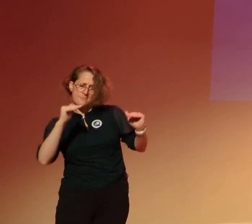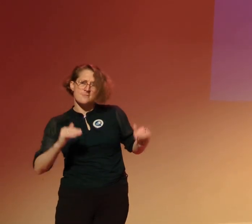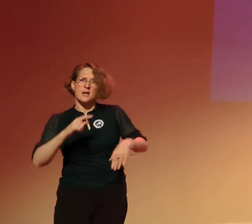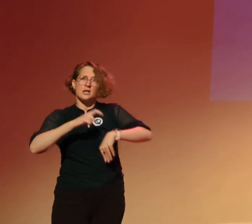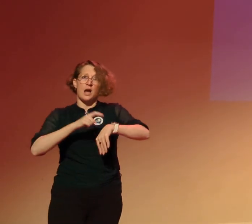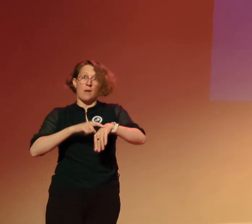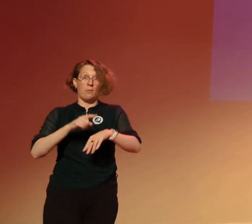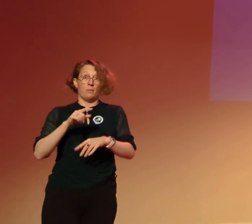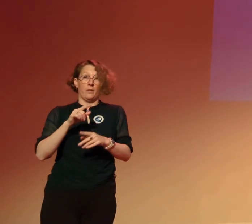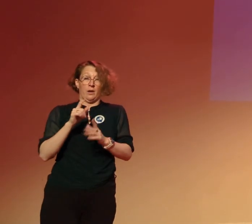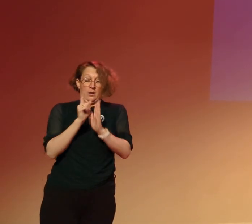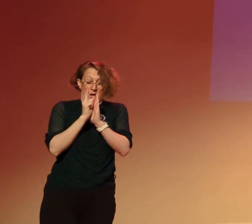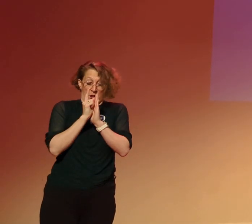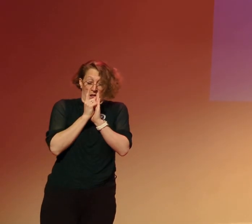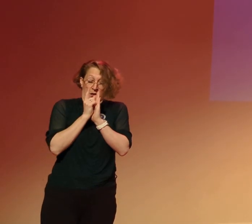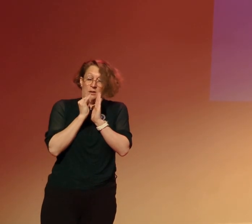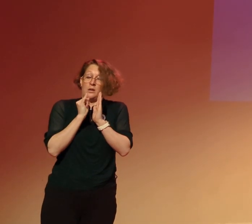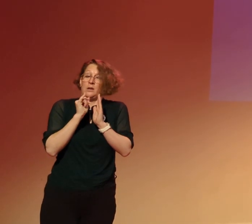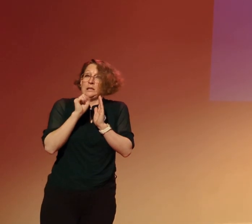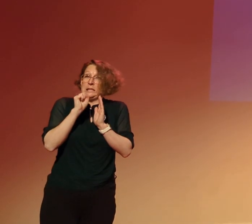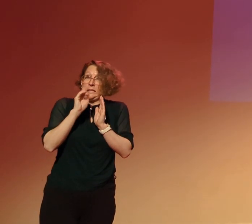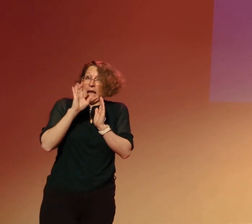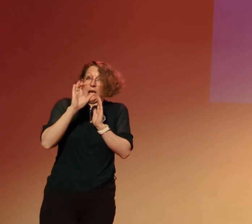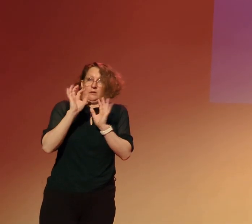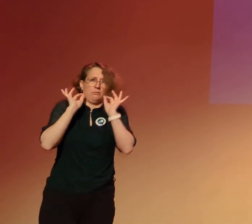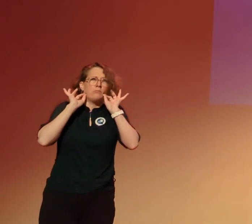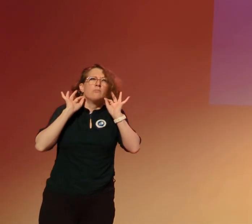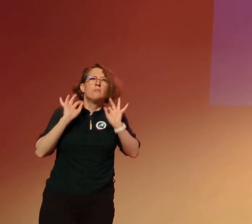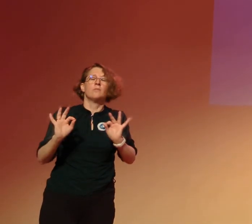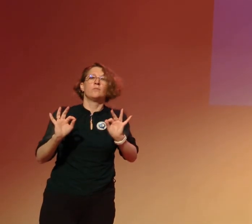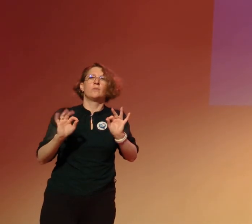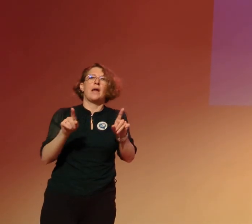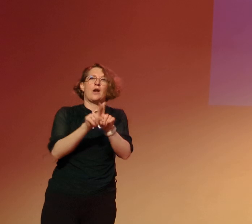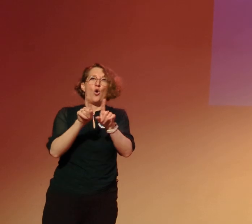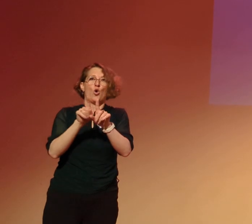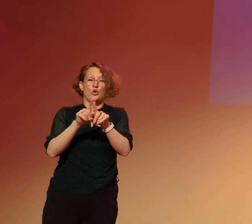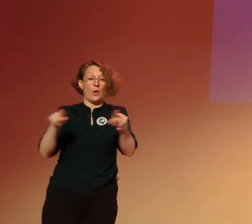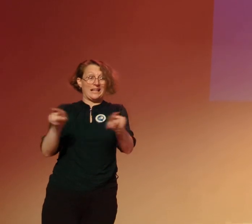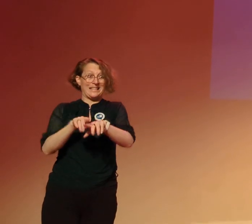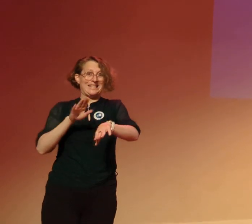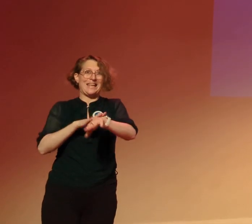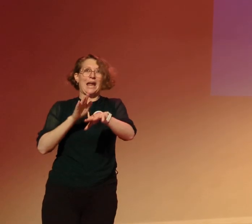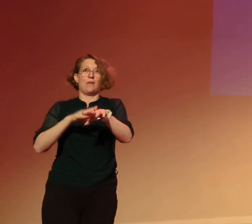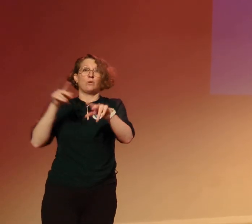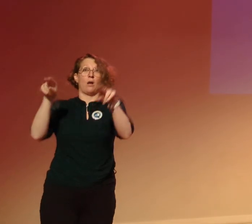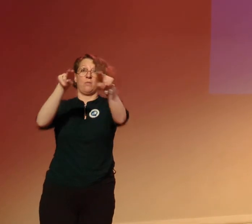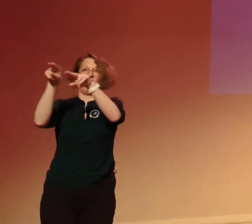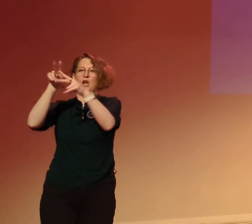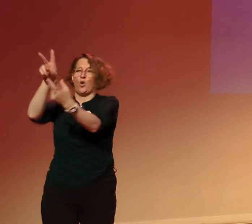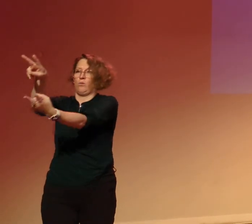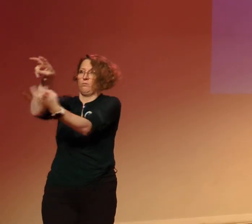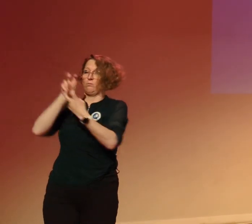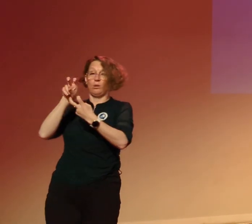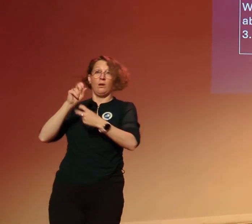is spontaneously pulling from the video transcript, which I did not ask it to do.